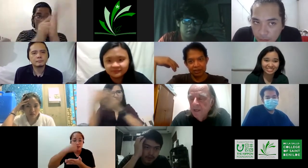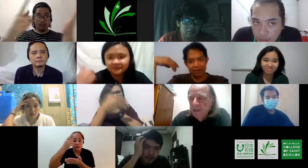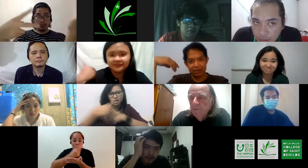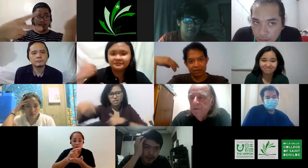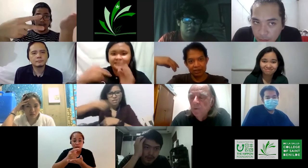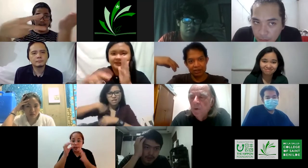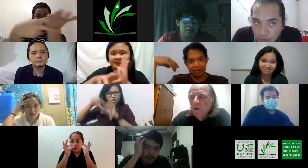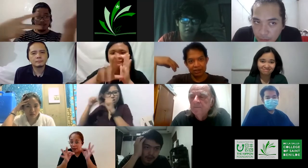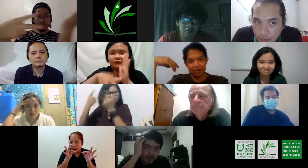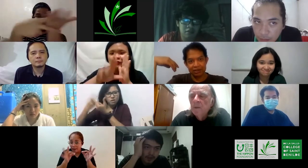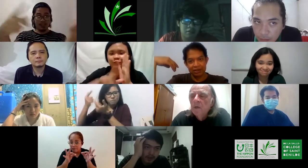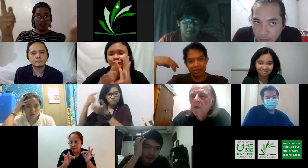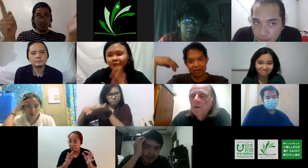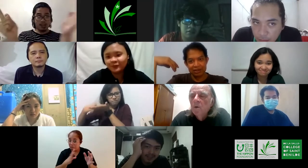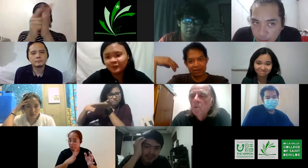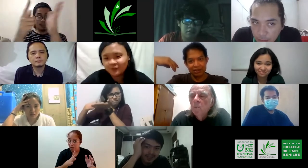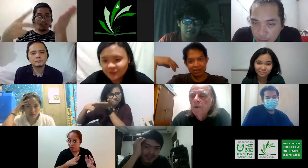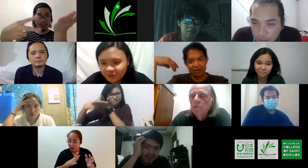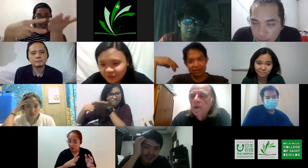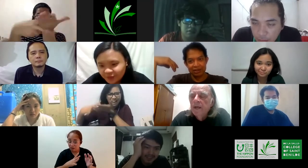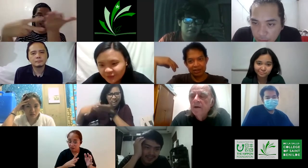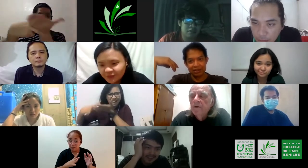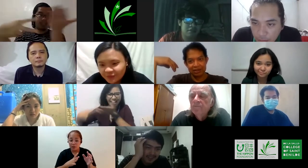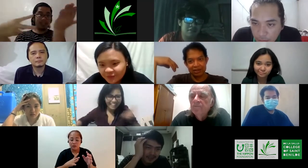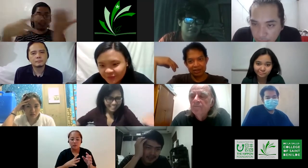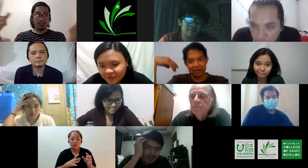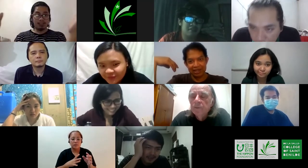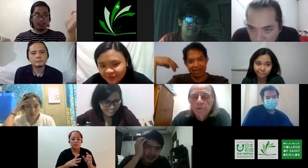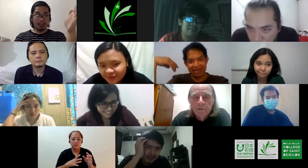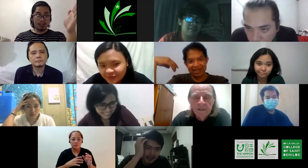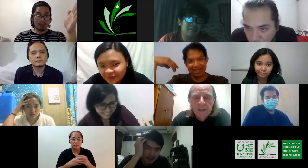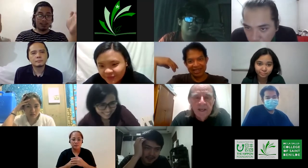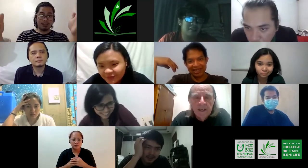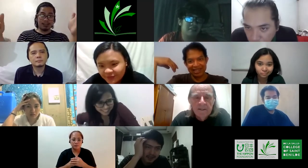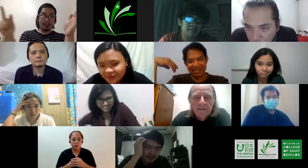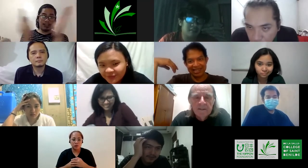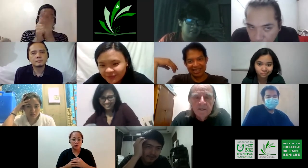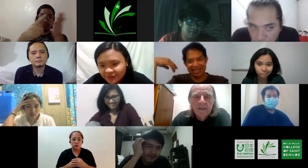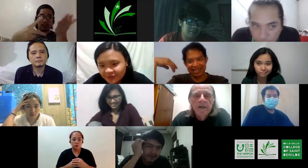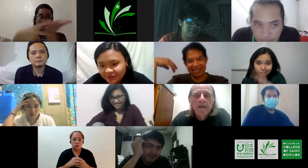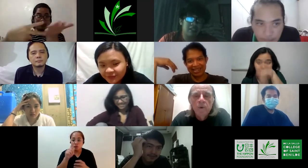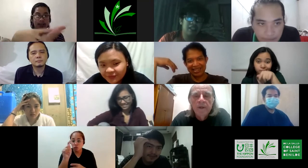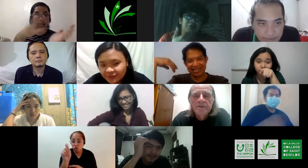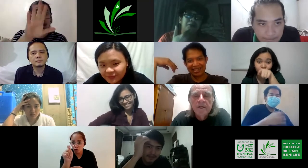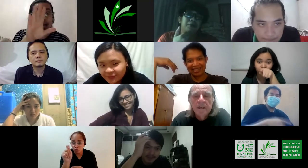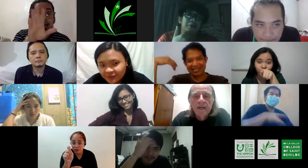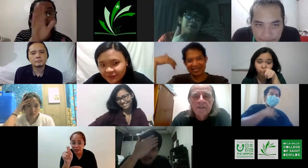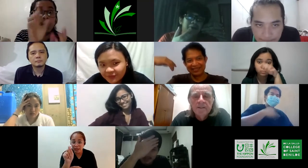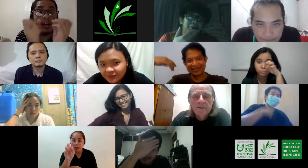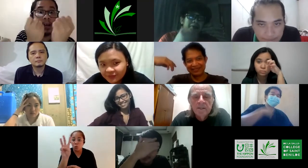with you all, we will have Tuesday class and Wednesday class